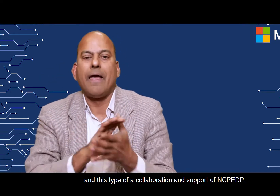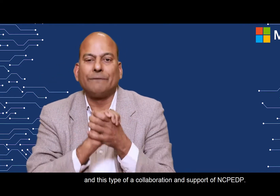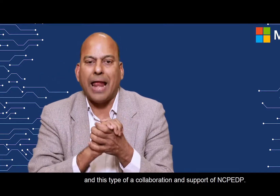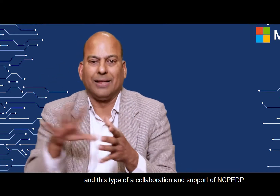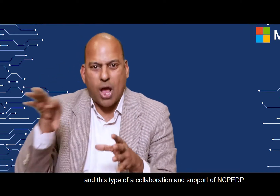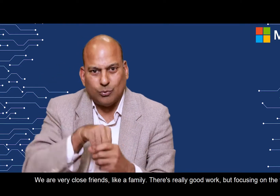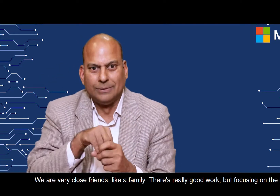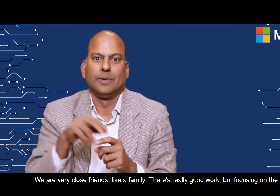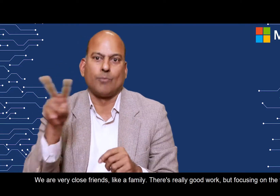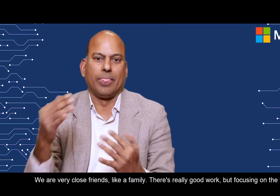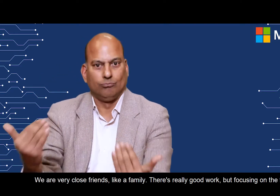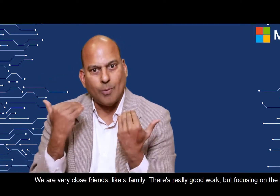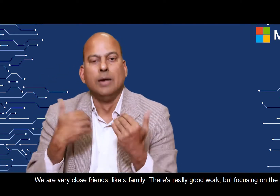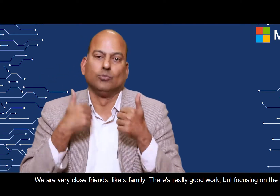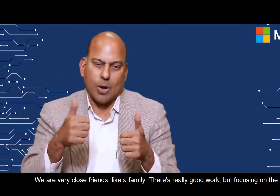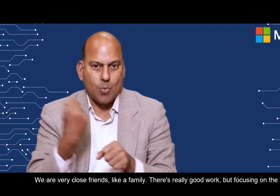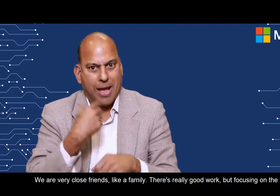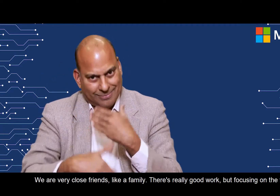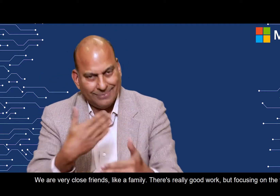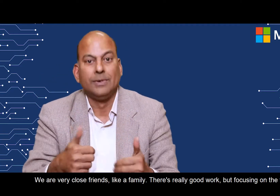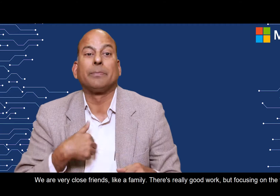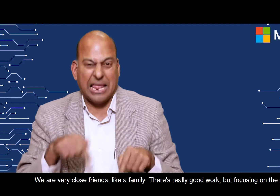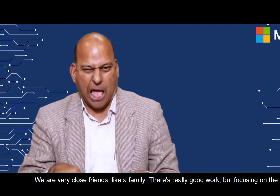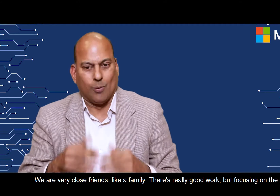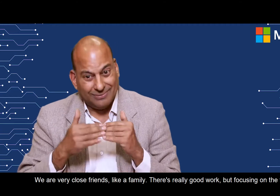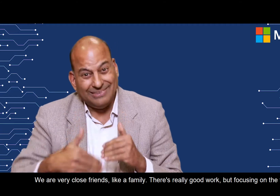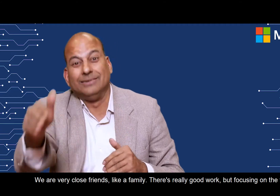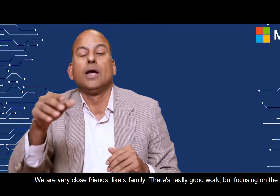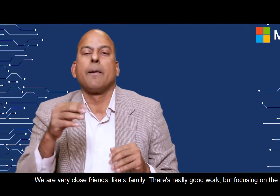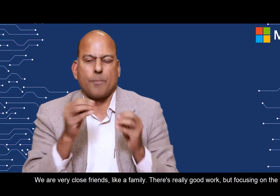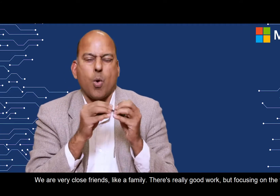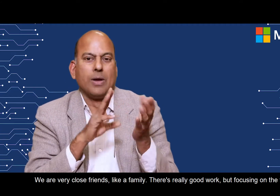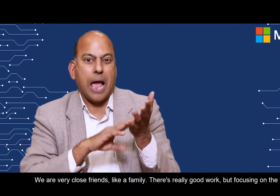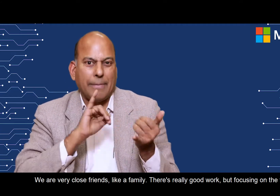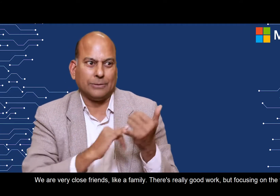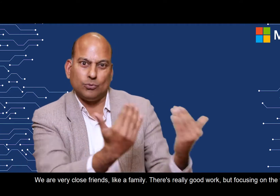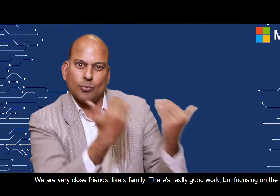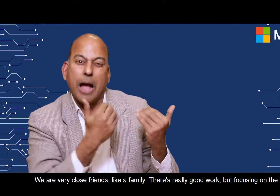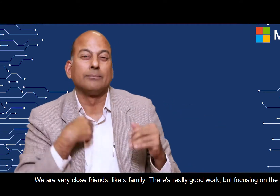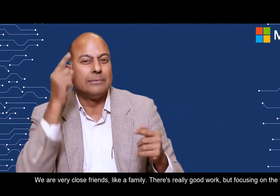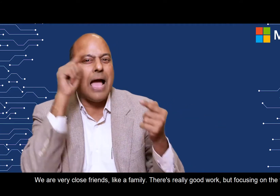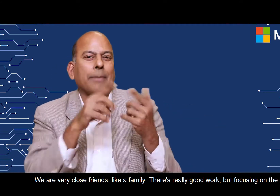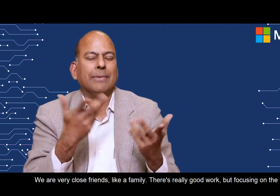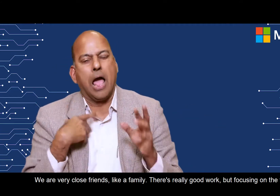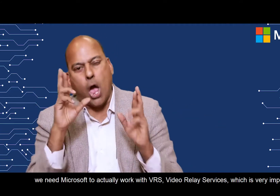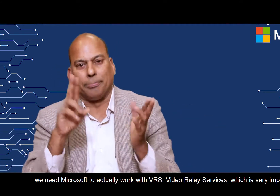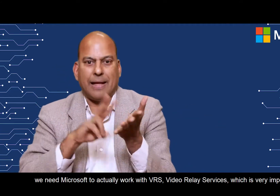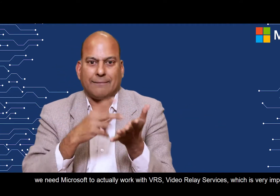EDP. We're very close friends, it's like a family, there's really good work, but focusing on the future, we need Microsoft